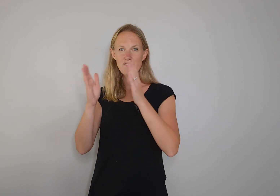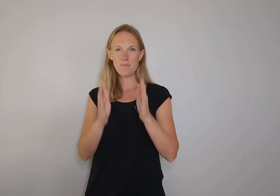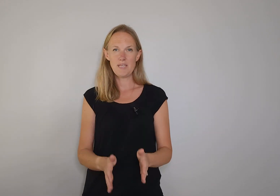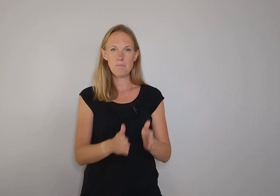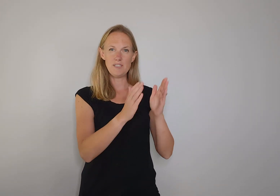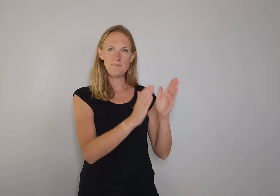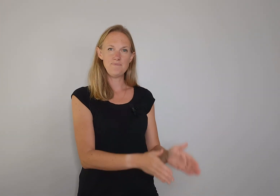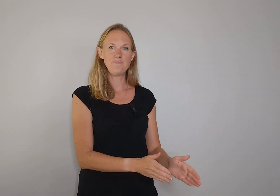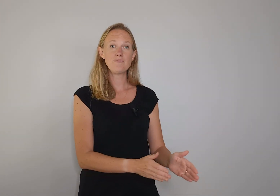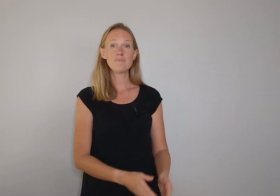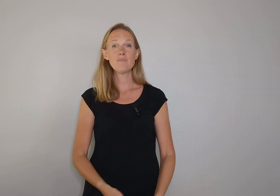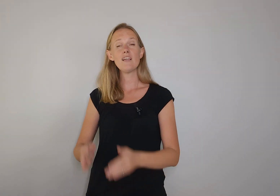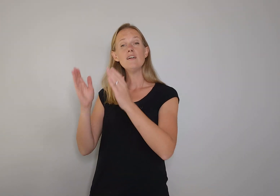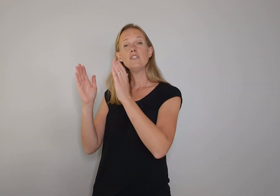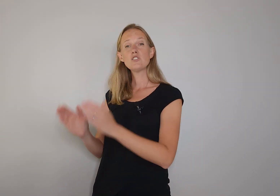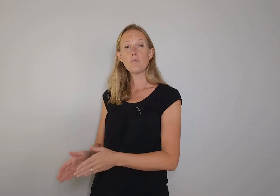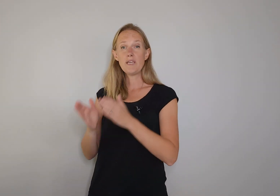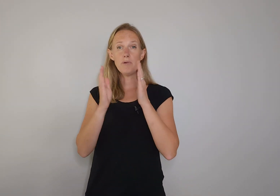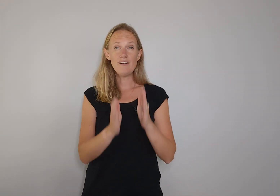different people. So people,